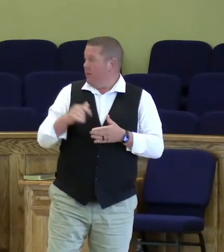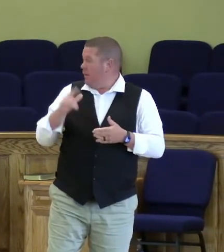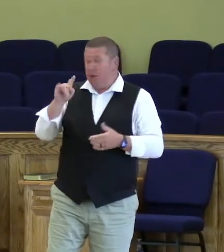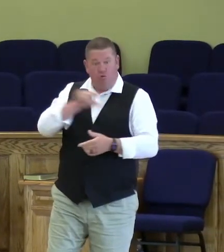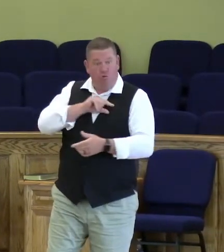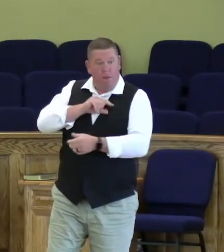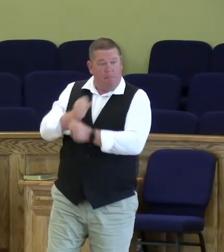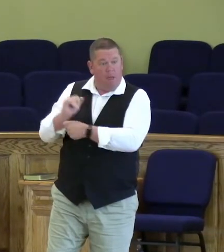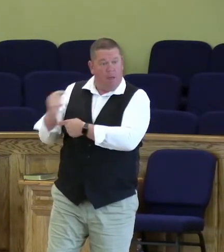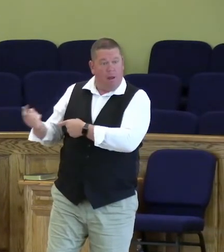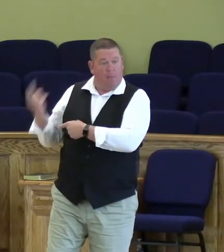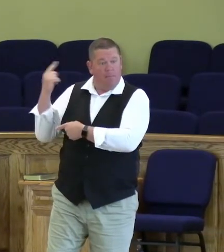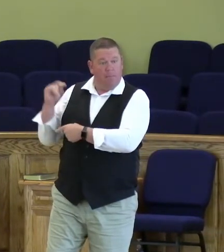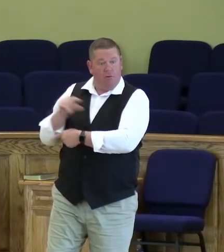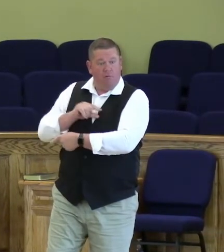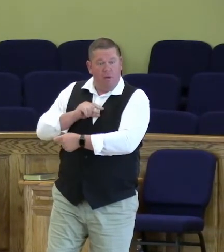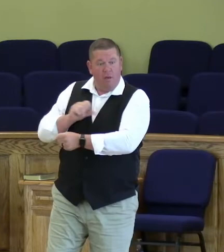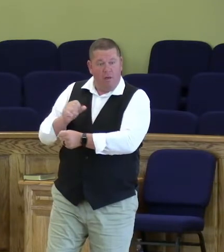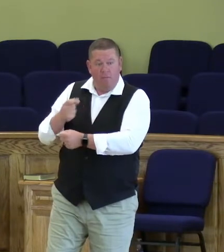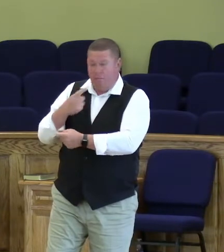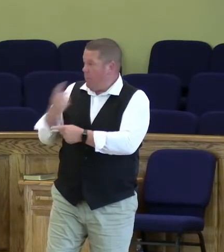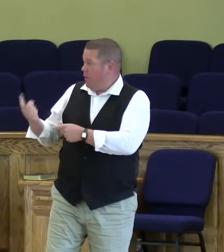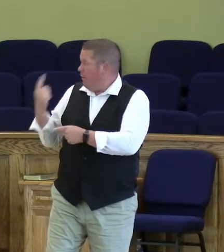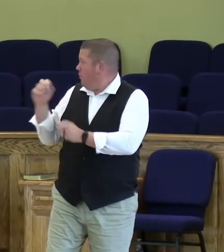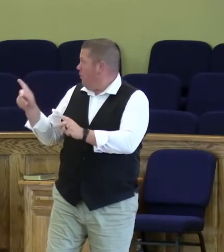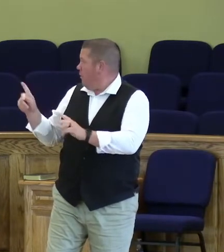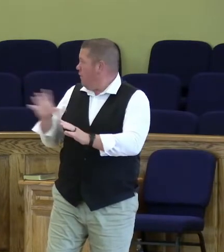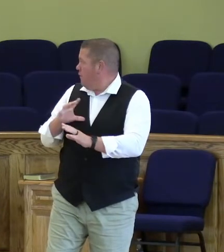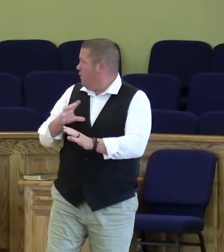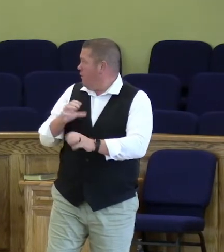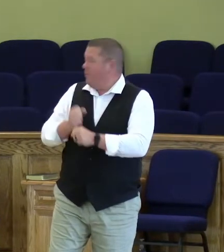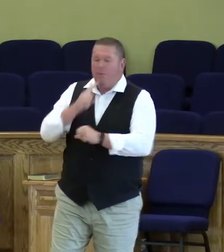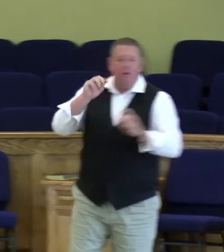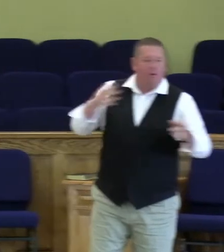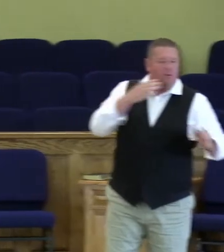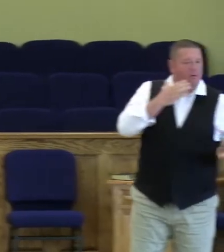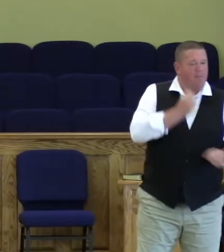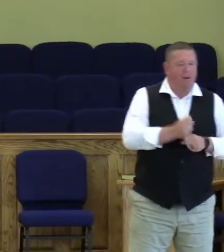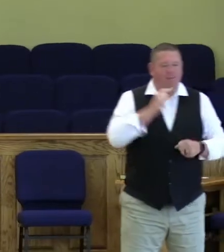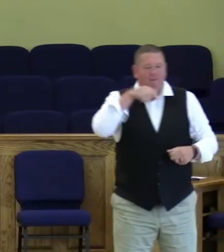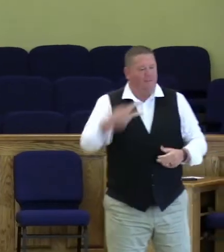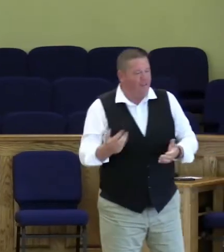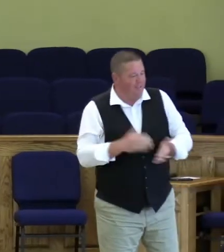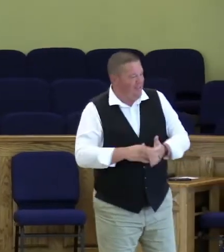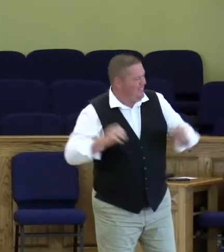that Grant made it up. Did he make it up, or is he fine? Okay, good. Glad he didn't fall again.